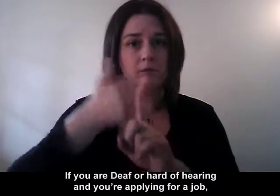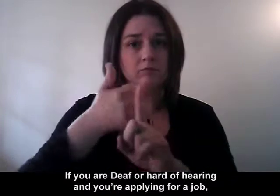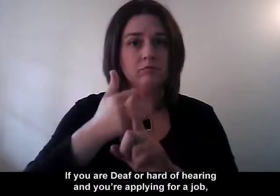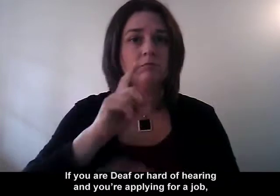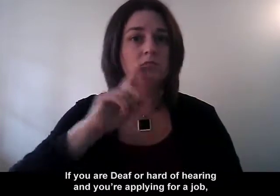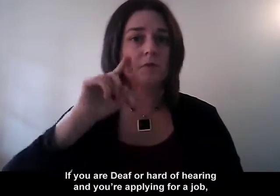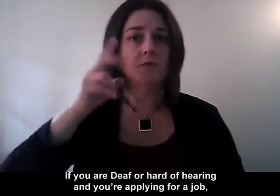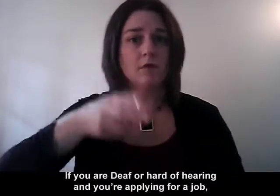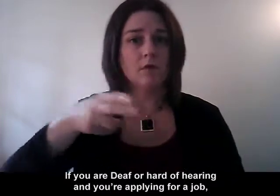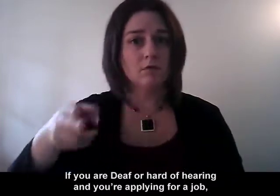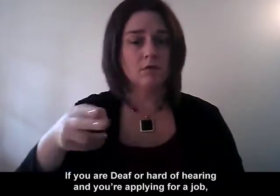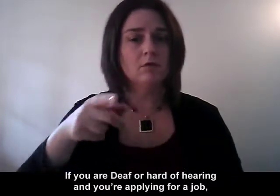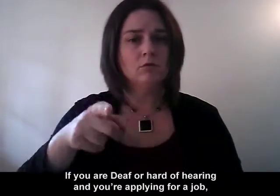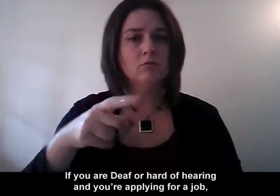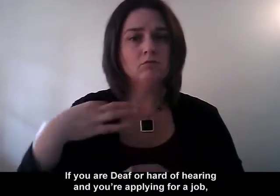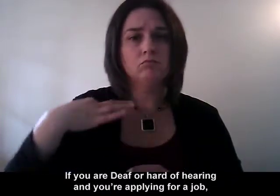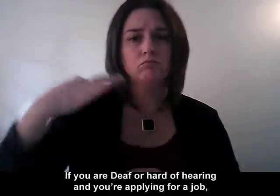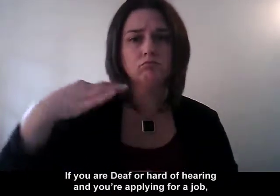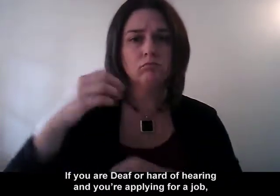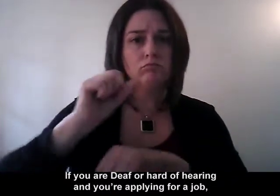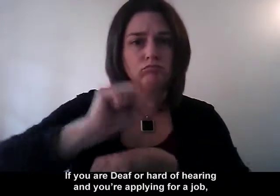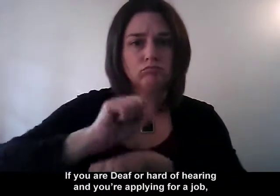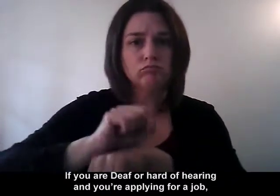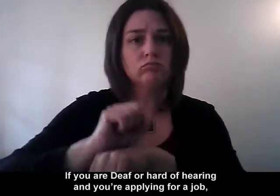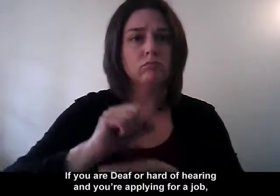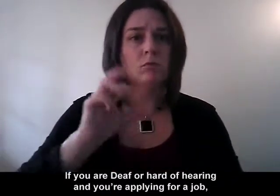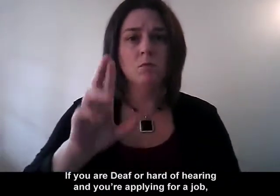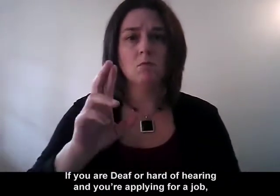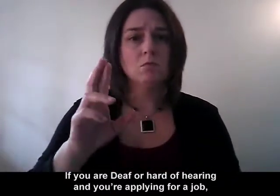If you are deaf or hard of hearing and you're applying for a job,